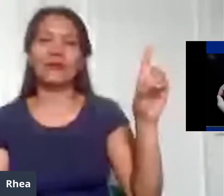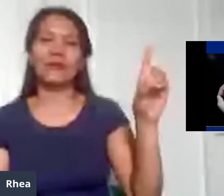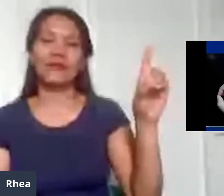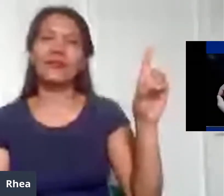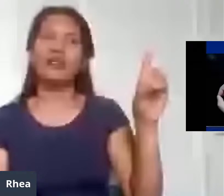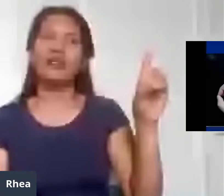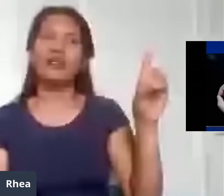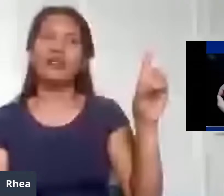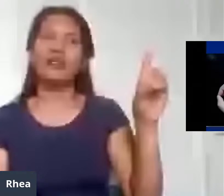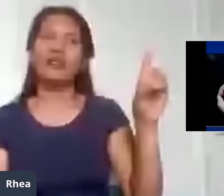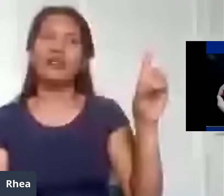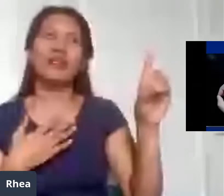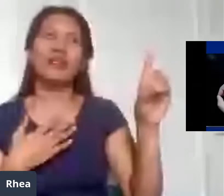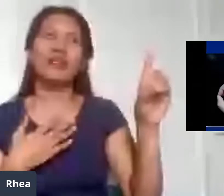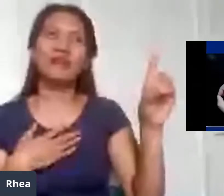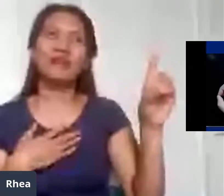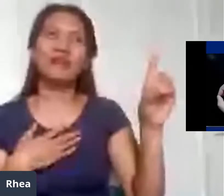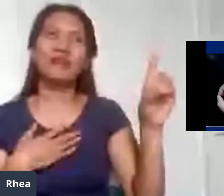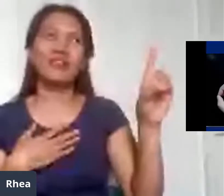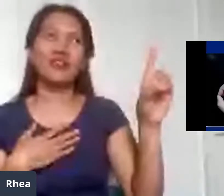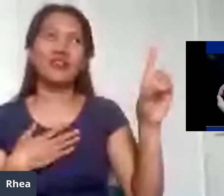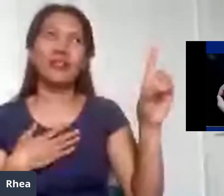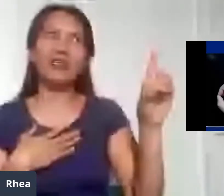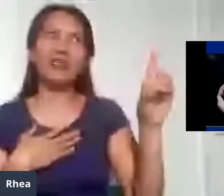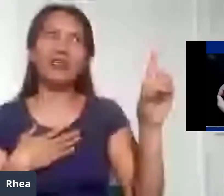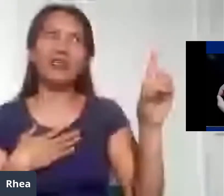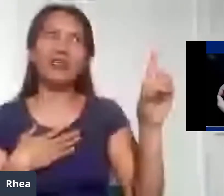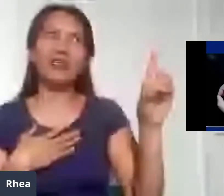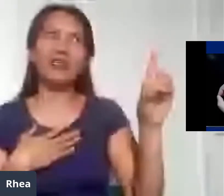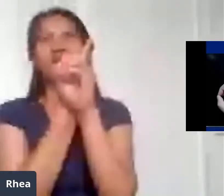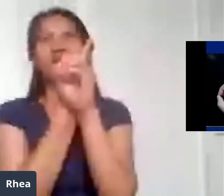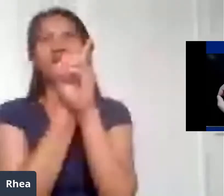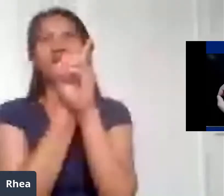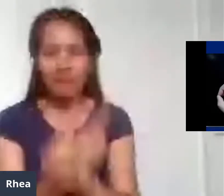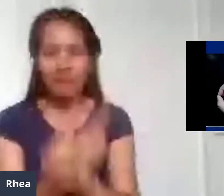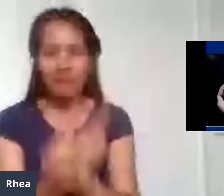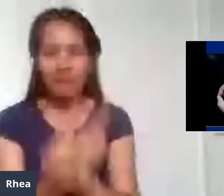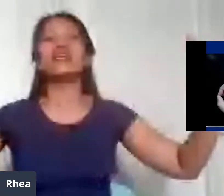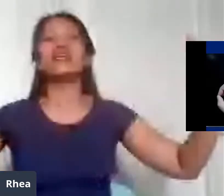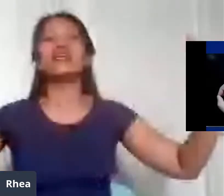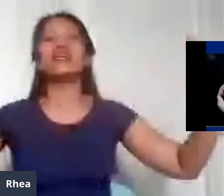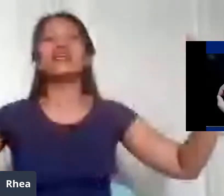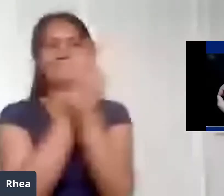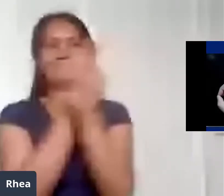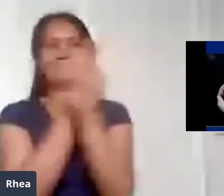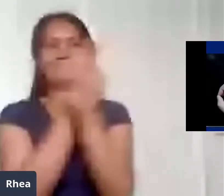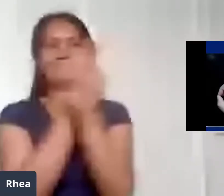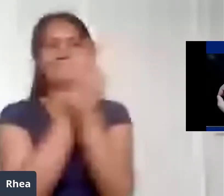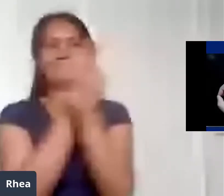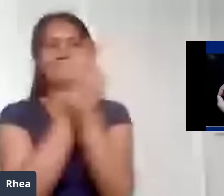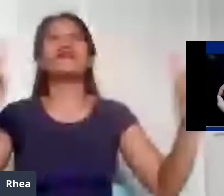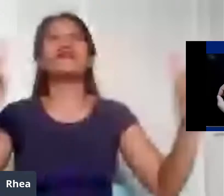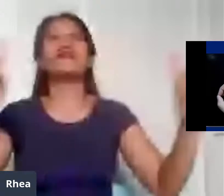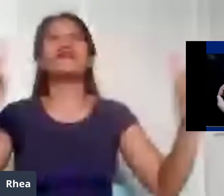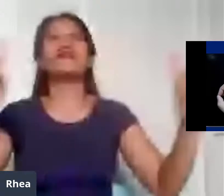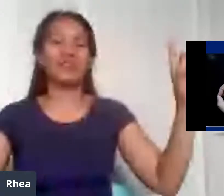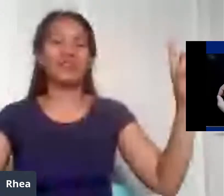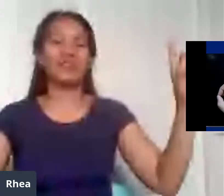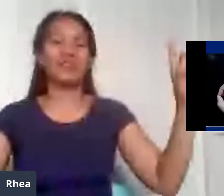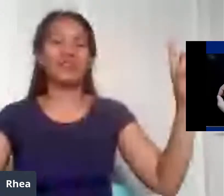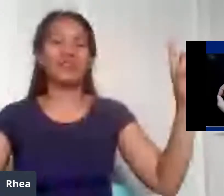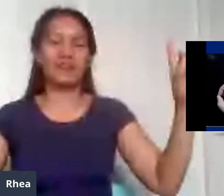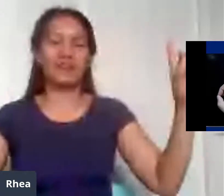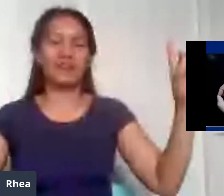D. Letter D would stand for deliver. In verb form, it could be